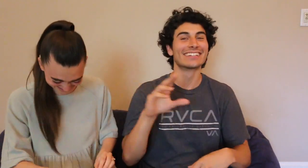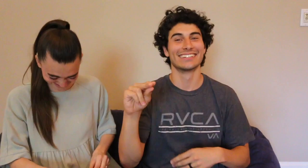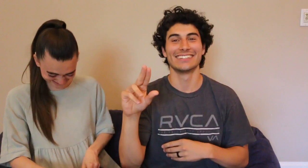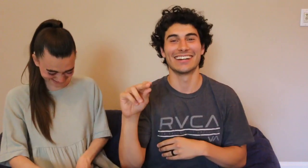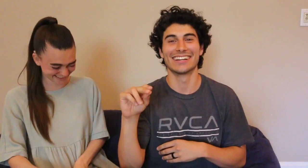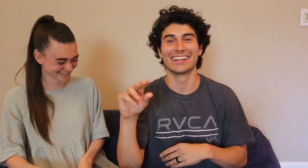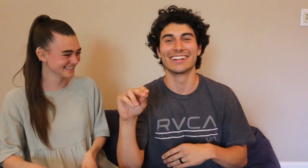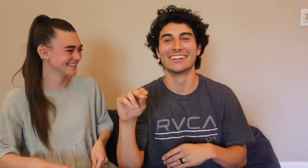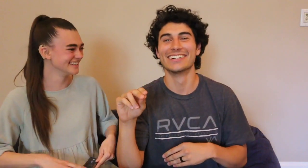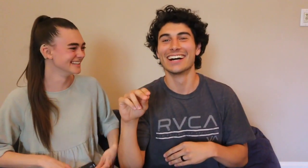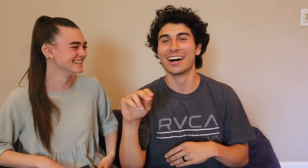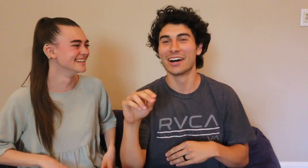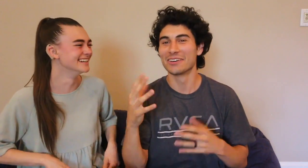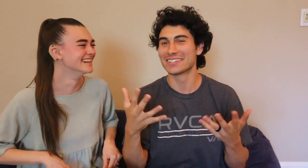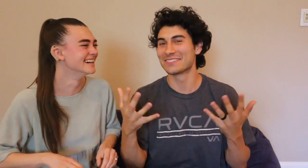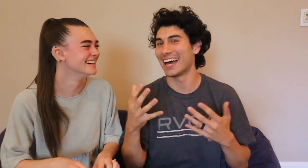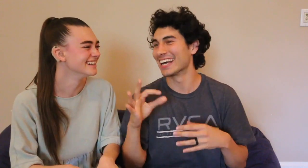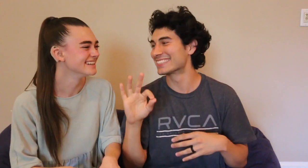No, no, no, no. What's fast?